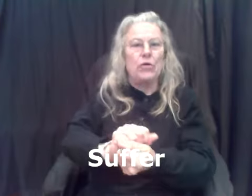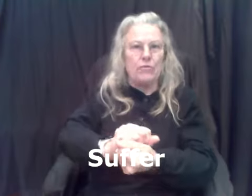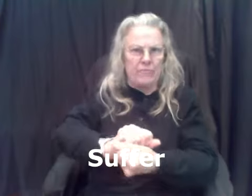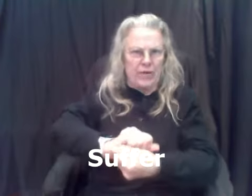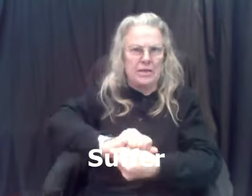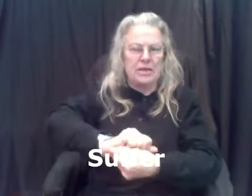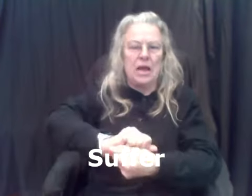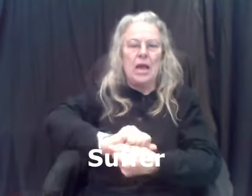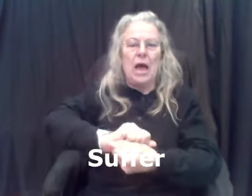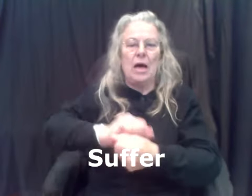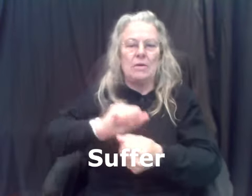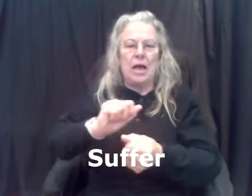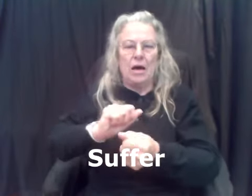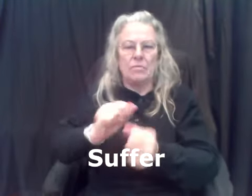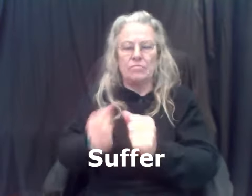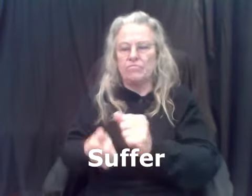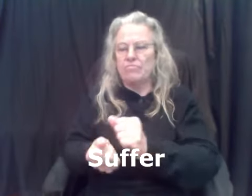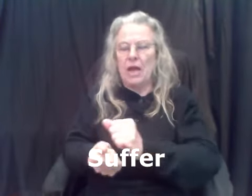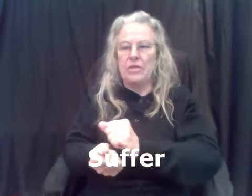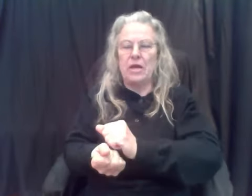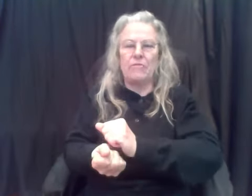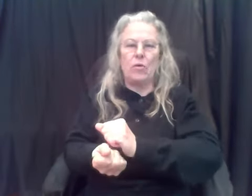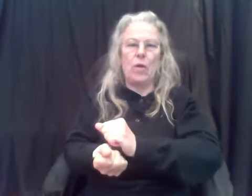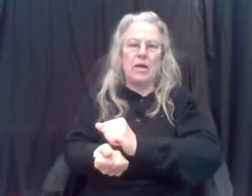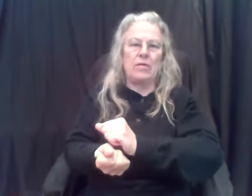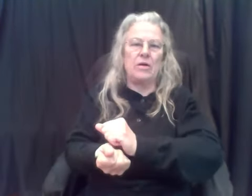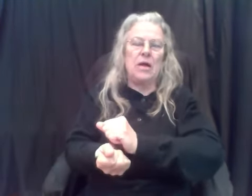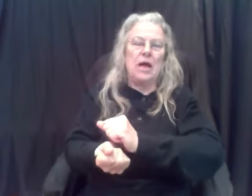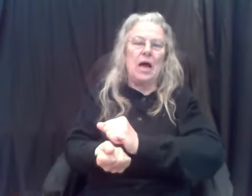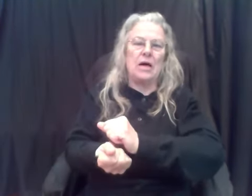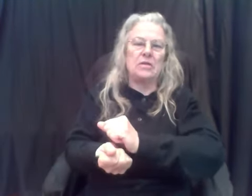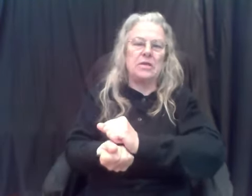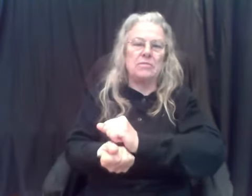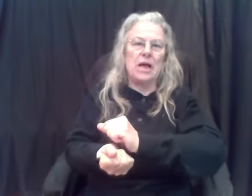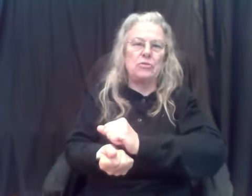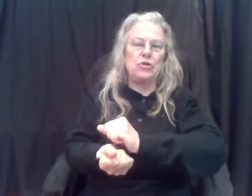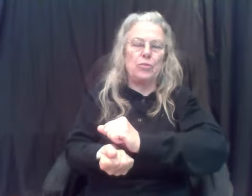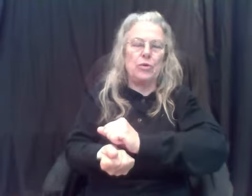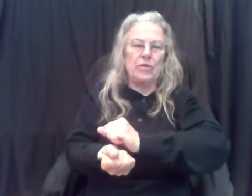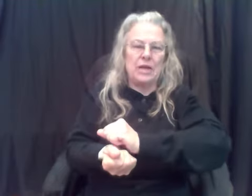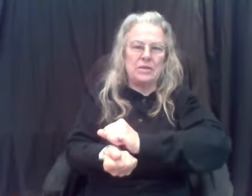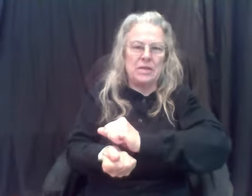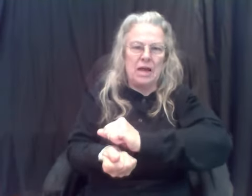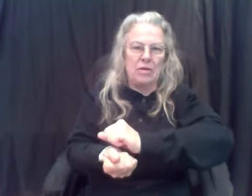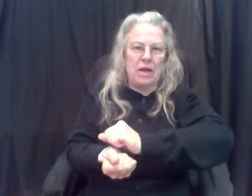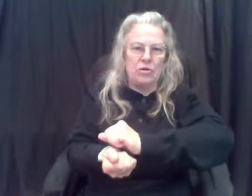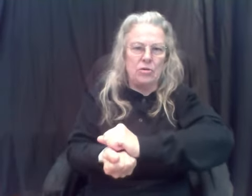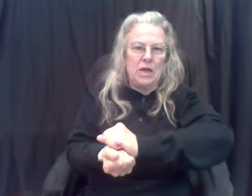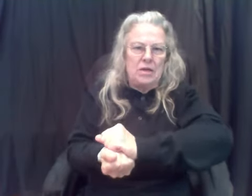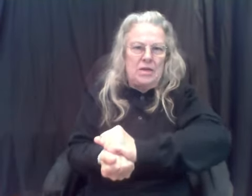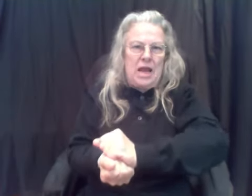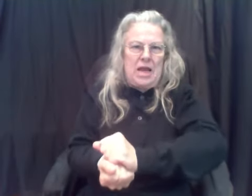fists I think of the way that sometimes you put things down and you take and